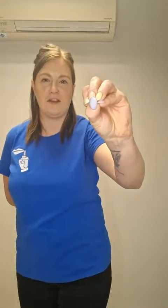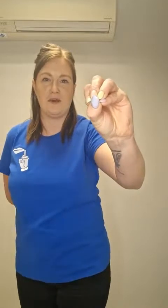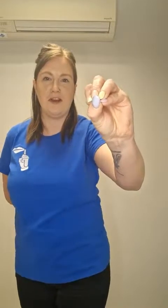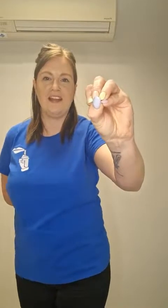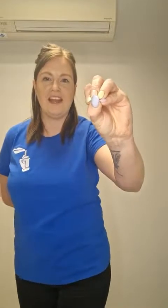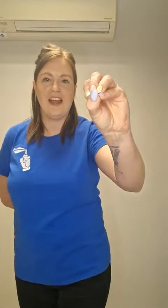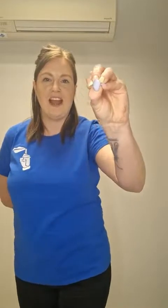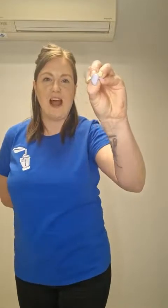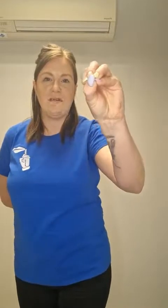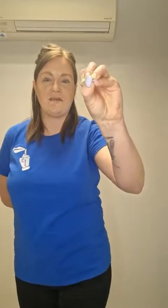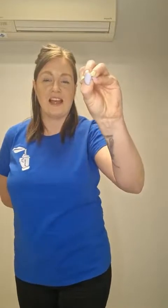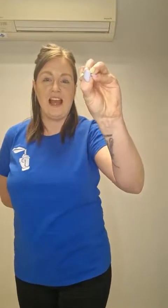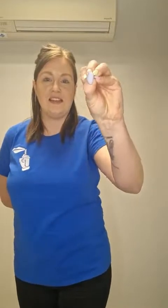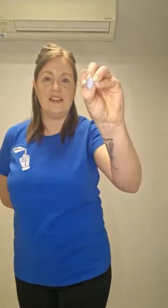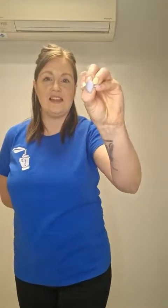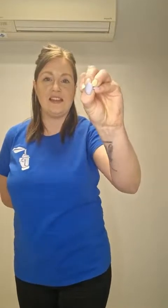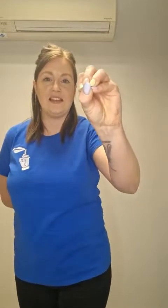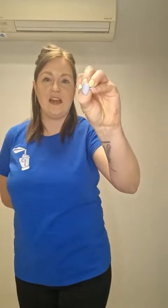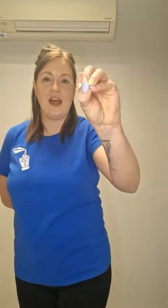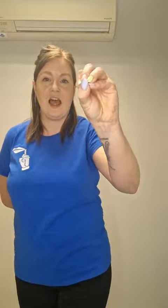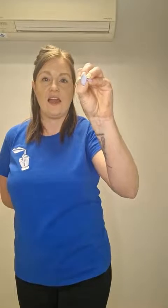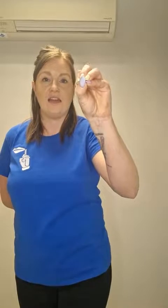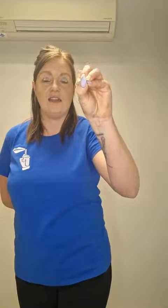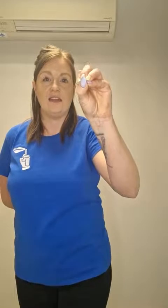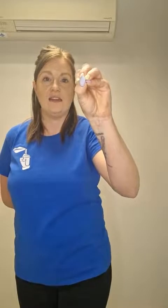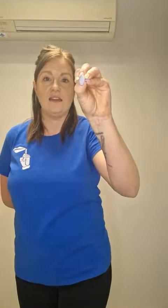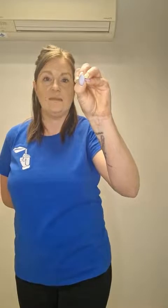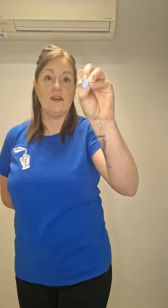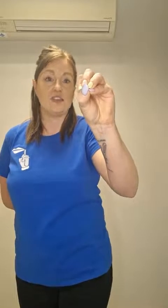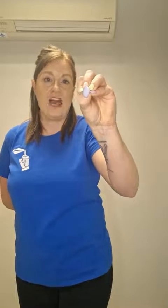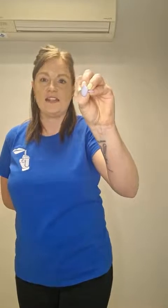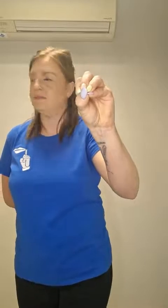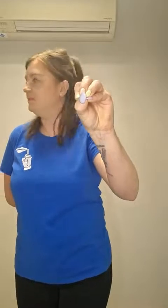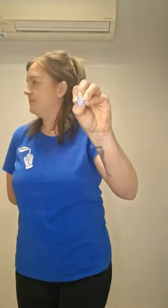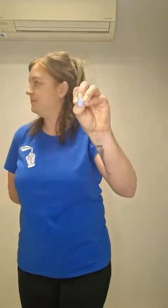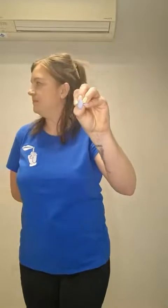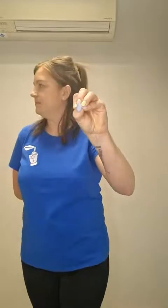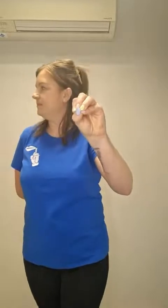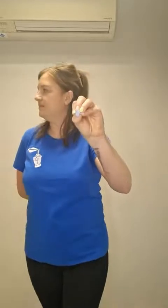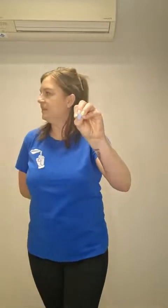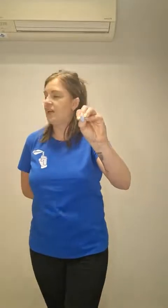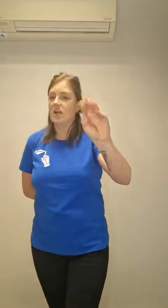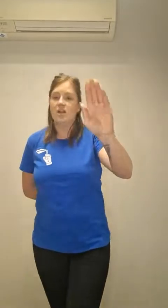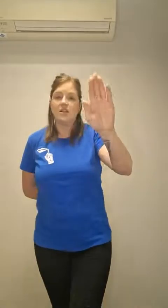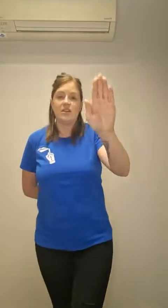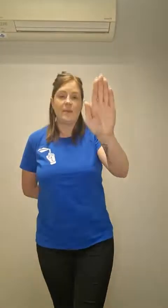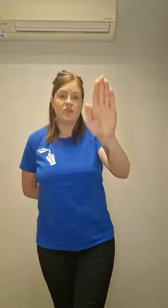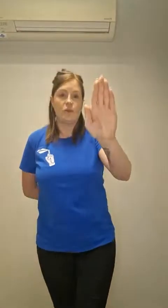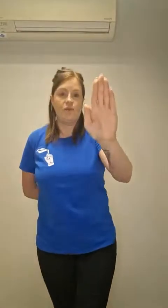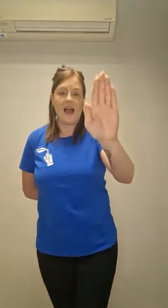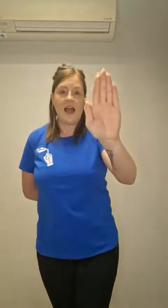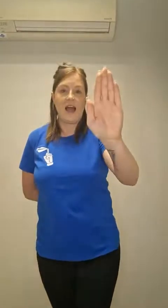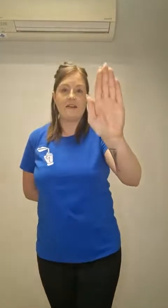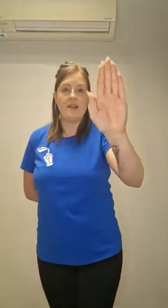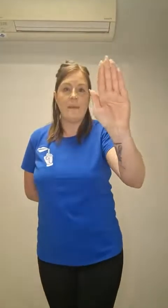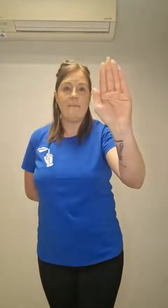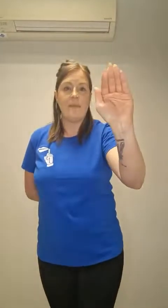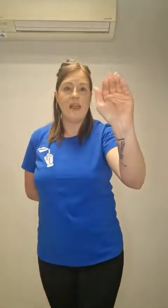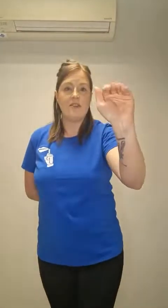way. And this is then a bunched hand. Go back to your flat hand, bend